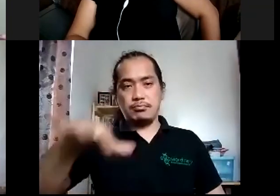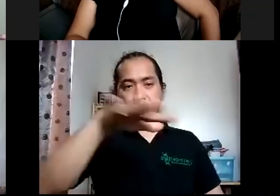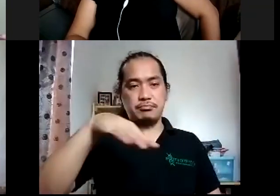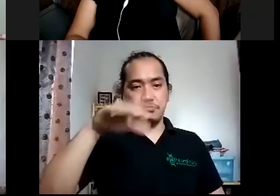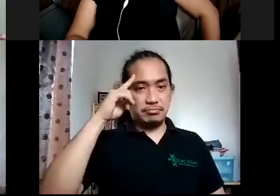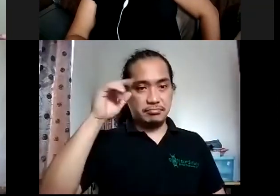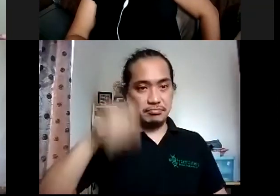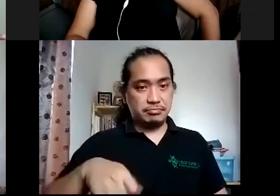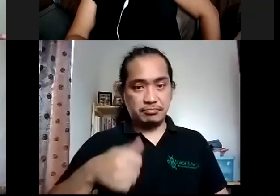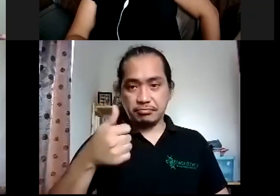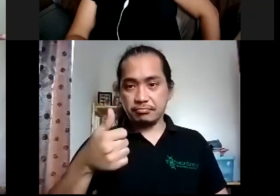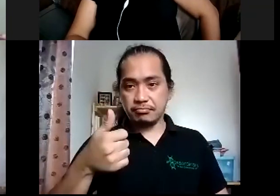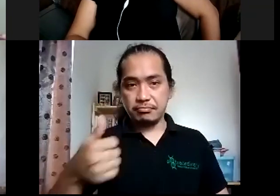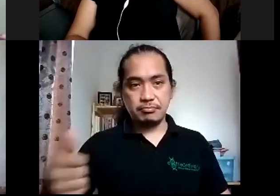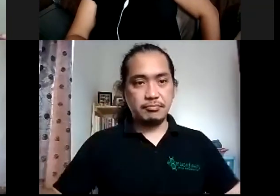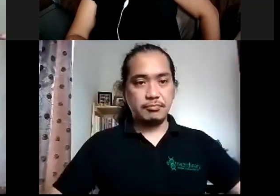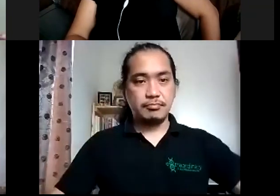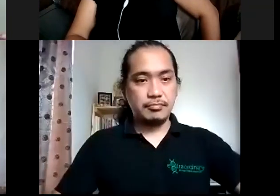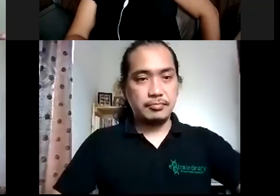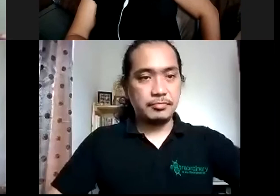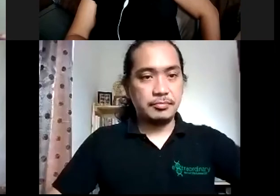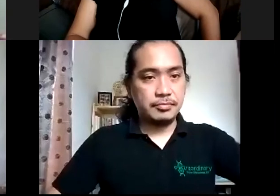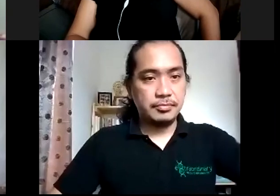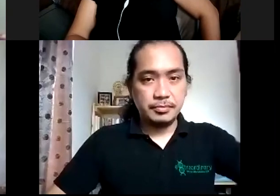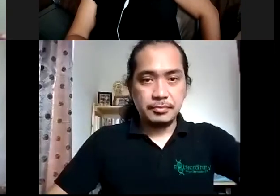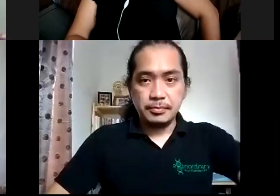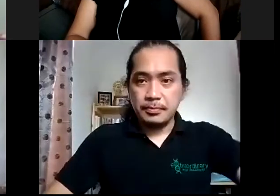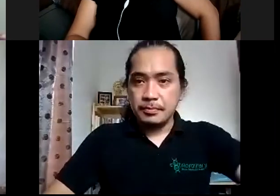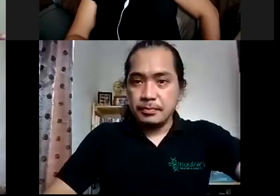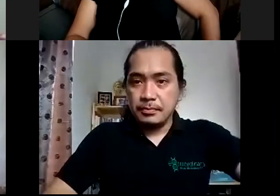you guys go ahead with your lesson.